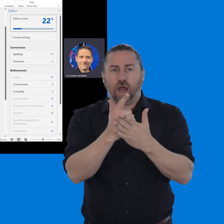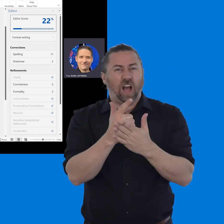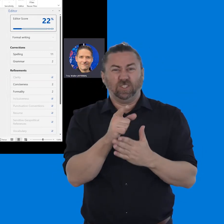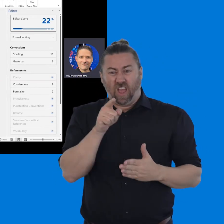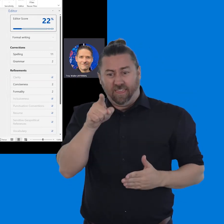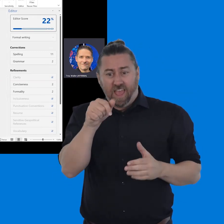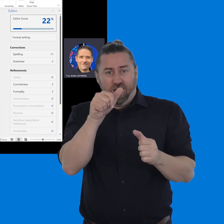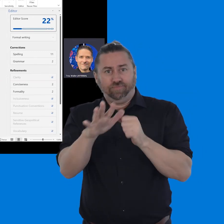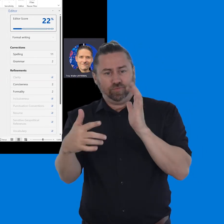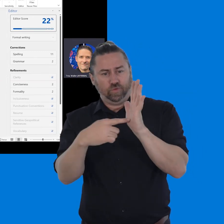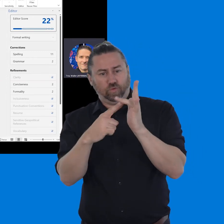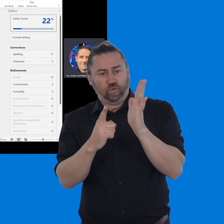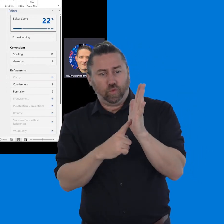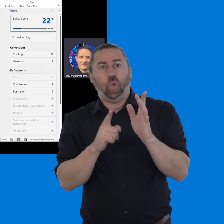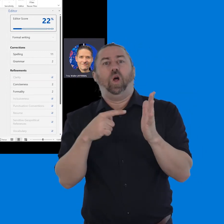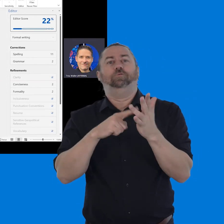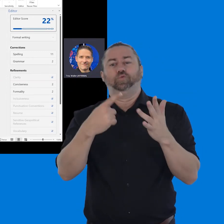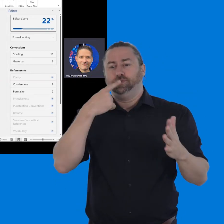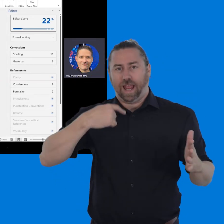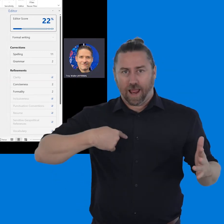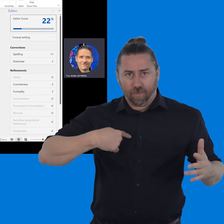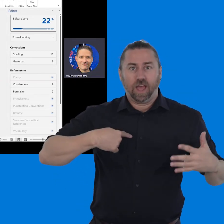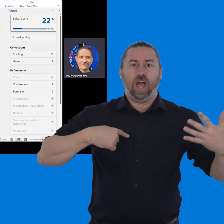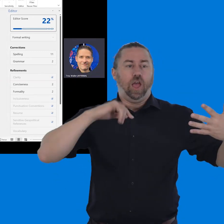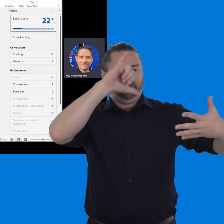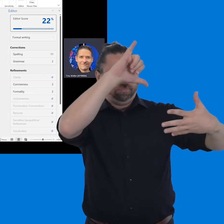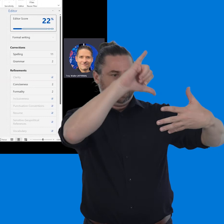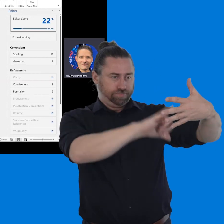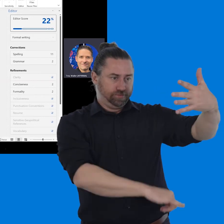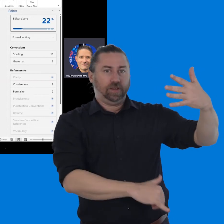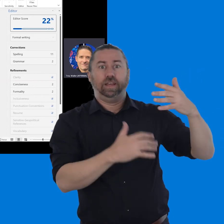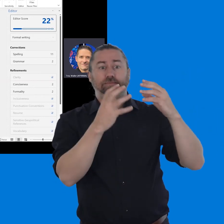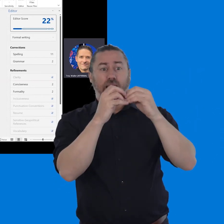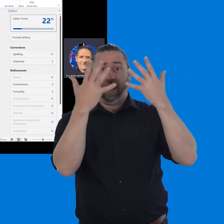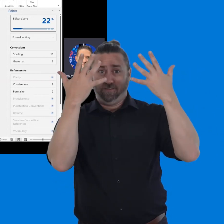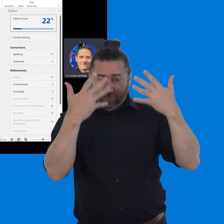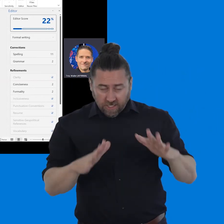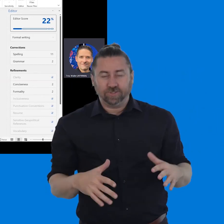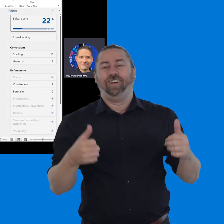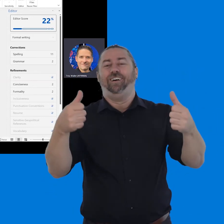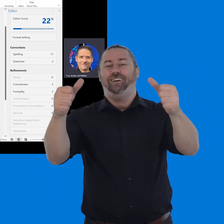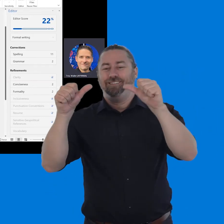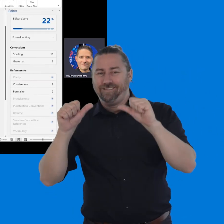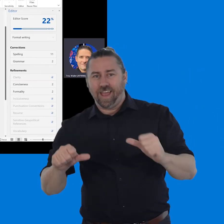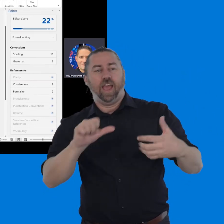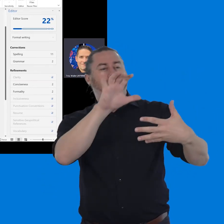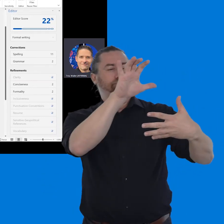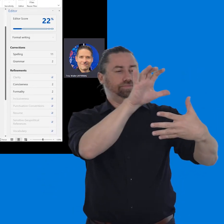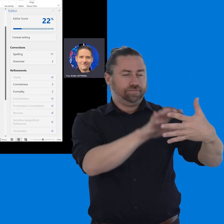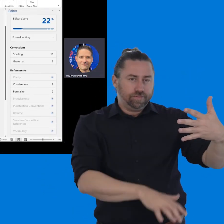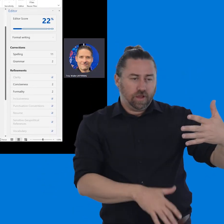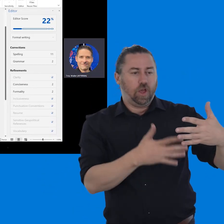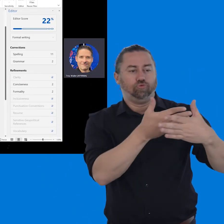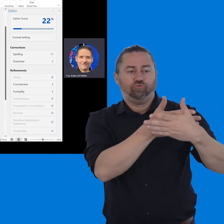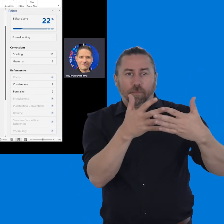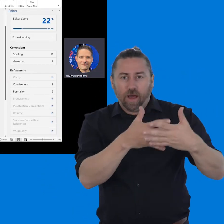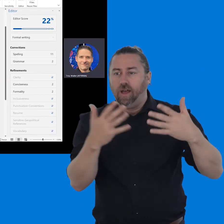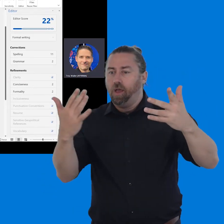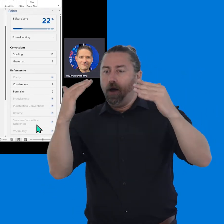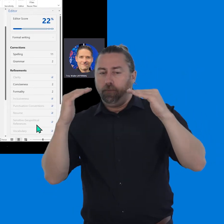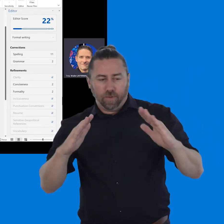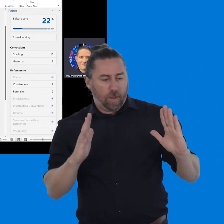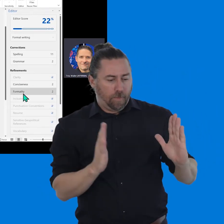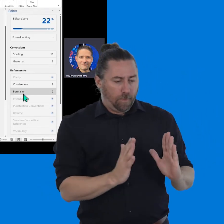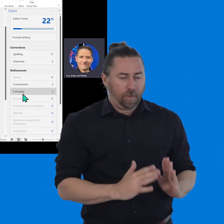little brains. And we want to make sure that, you know, they're able to do that in a much better way. Now, the other thing that we see